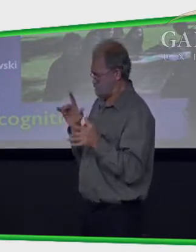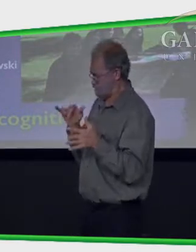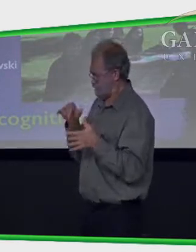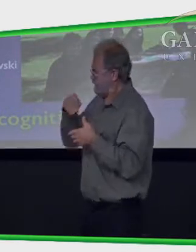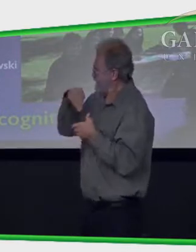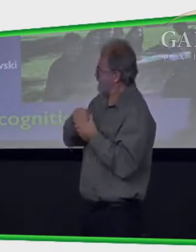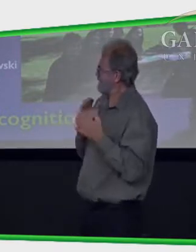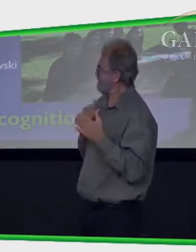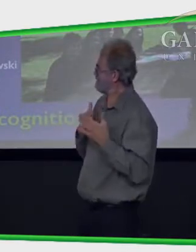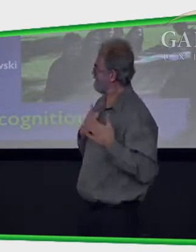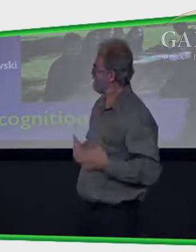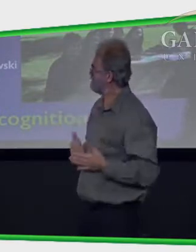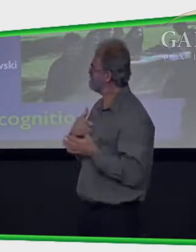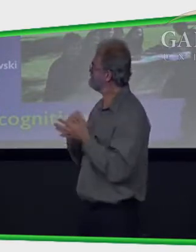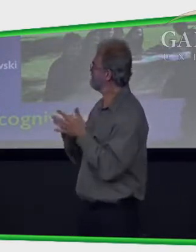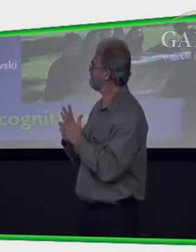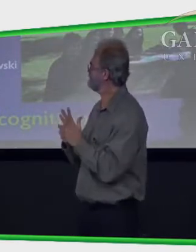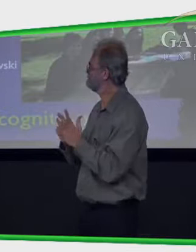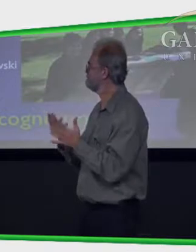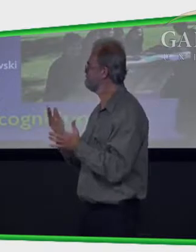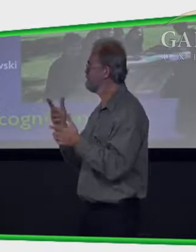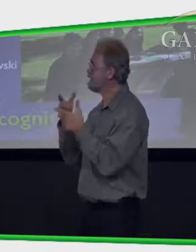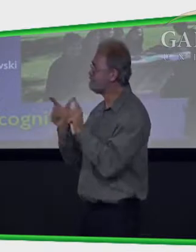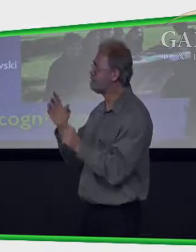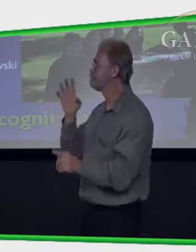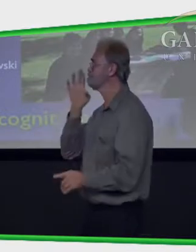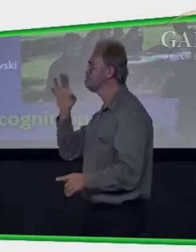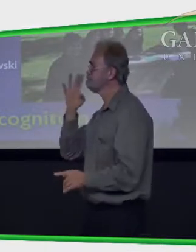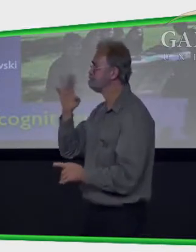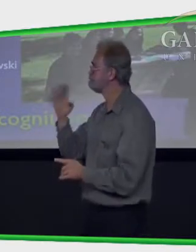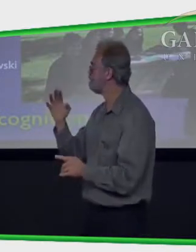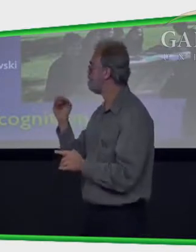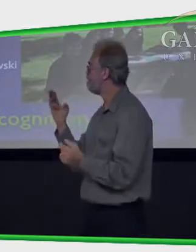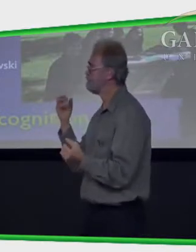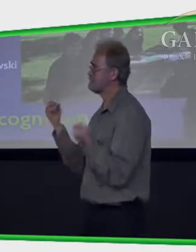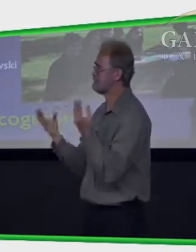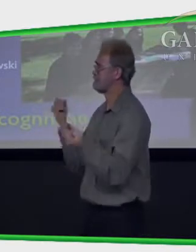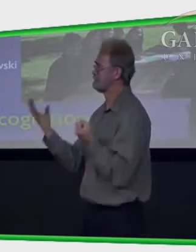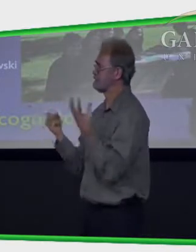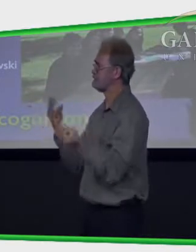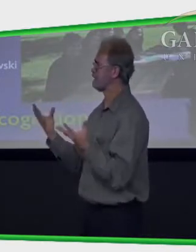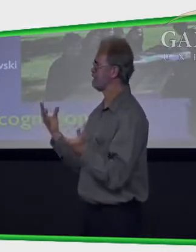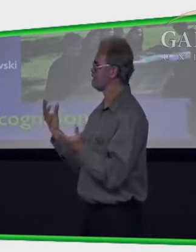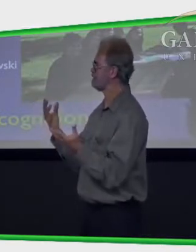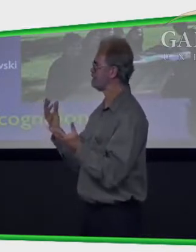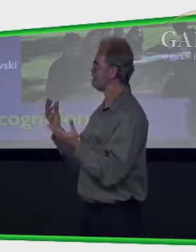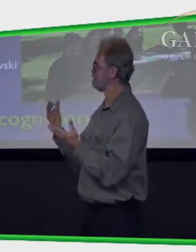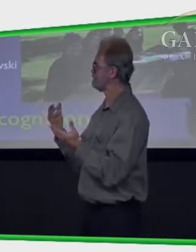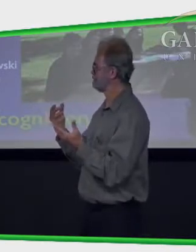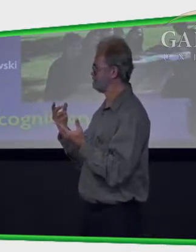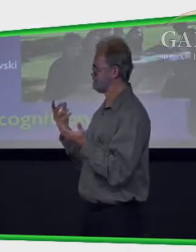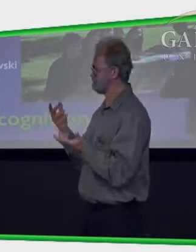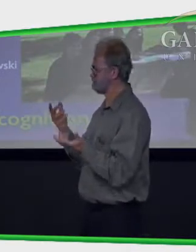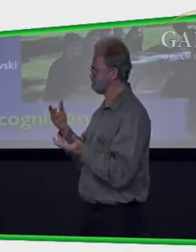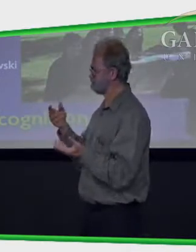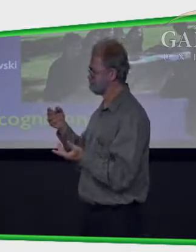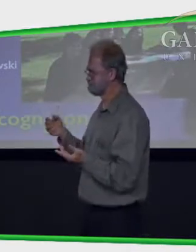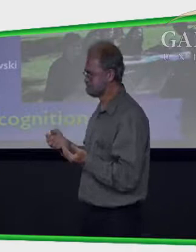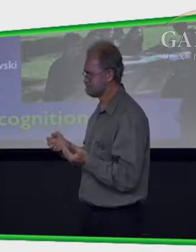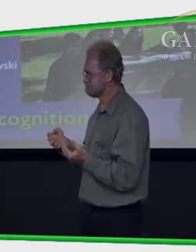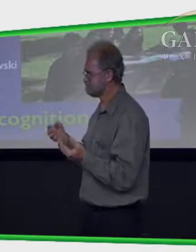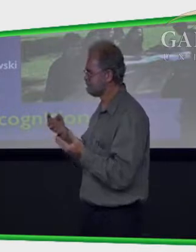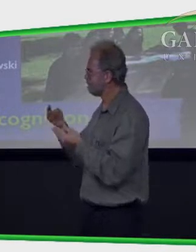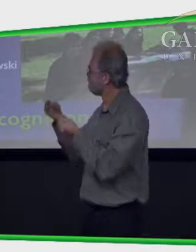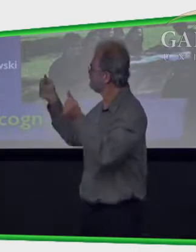if we could only use our language in internal and communicative events,